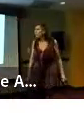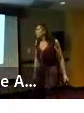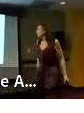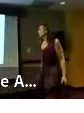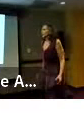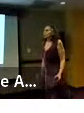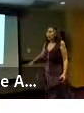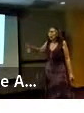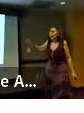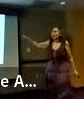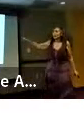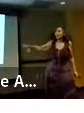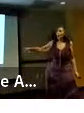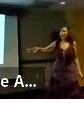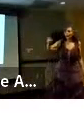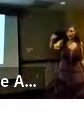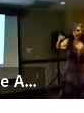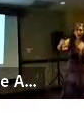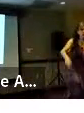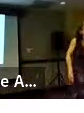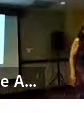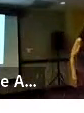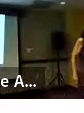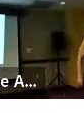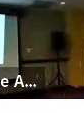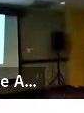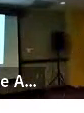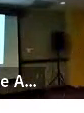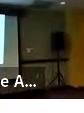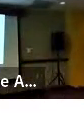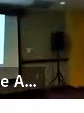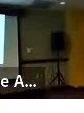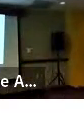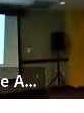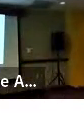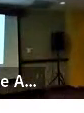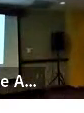Cognitive biases. Bam! That's where a lot of this is going. Thank you.